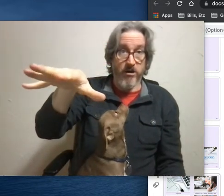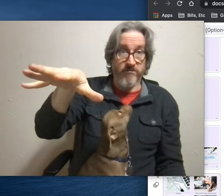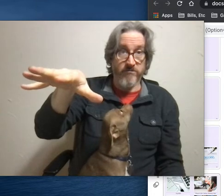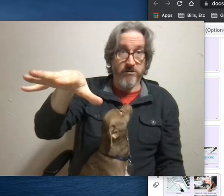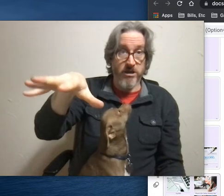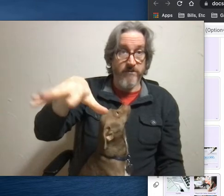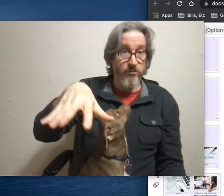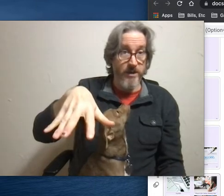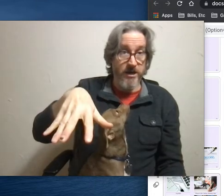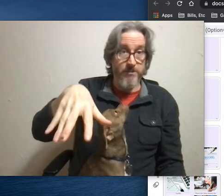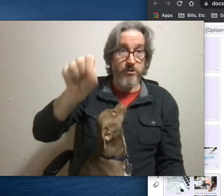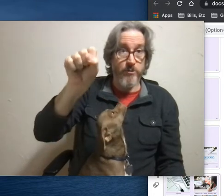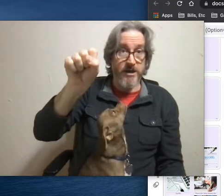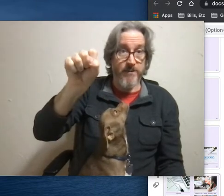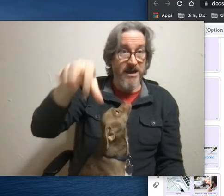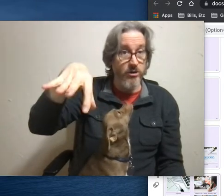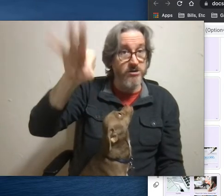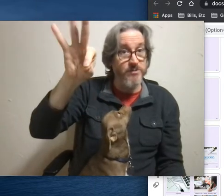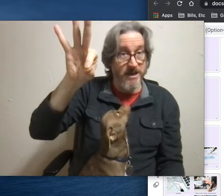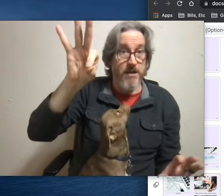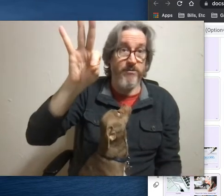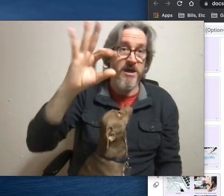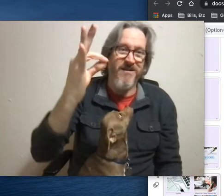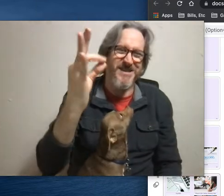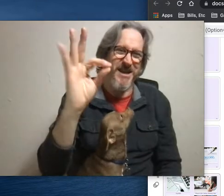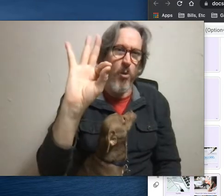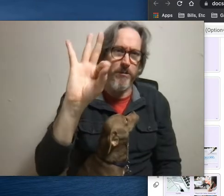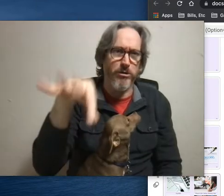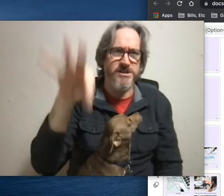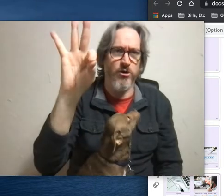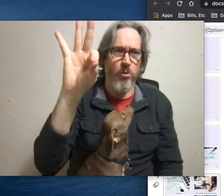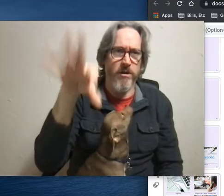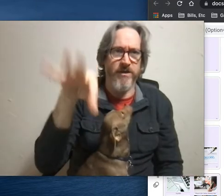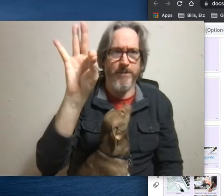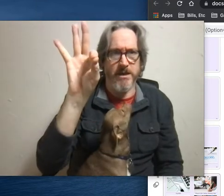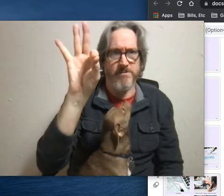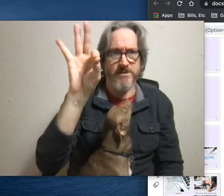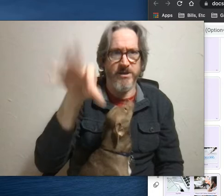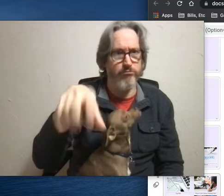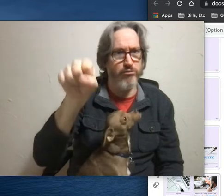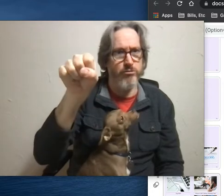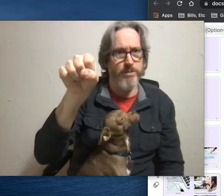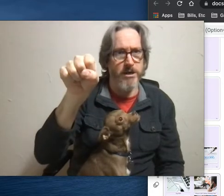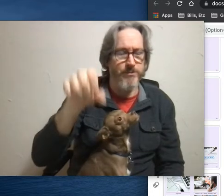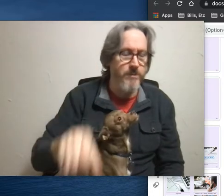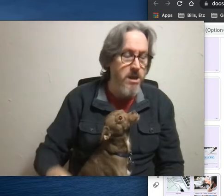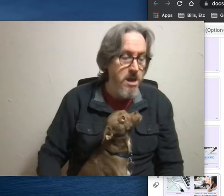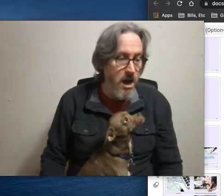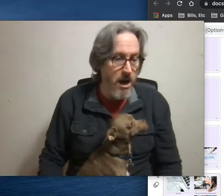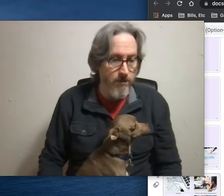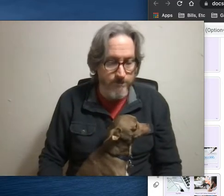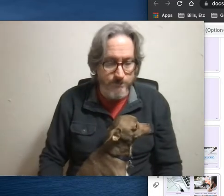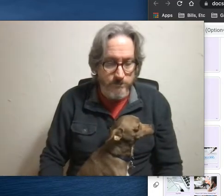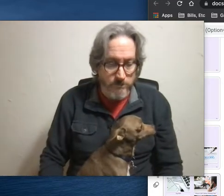drop it off. You pick it up, you pick it up. And you can also pick up, if it's like one person or one thing, pick up something, pick up.